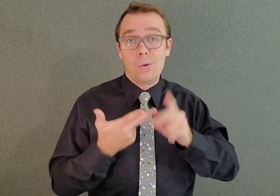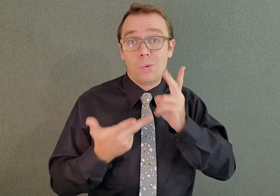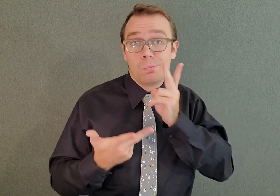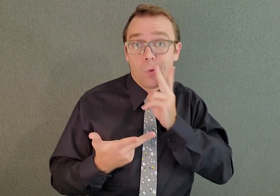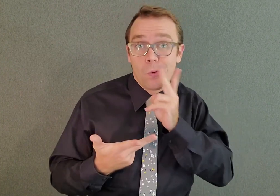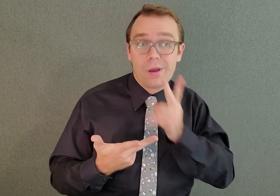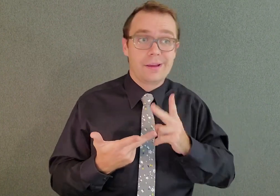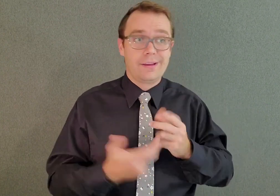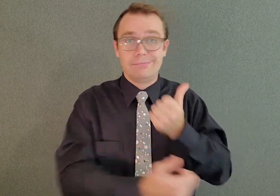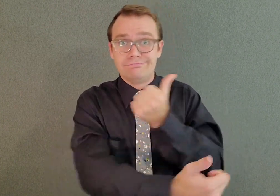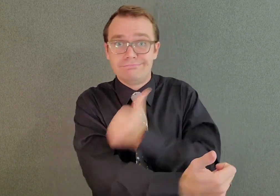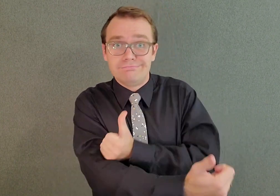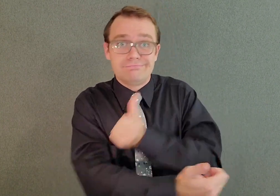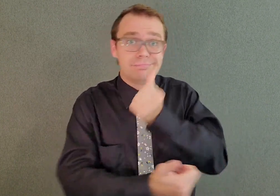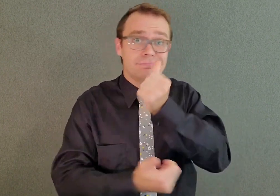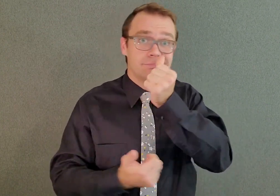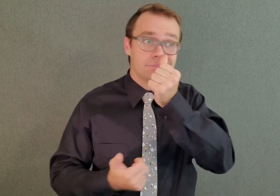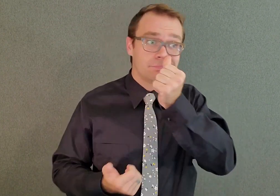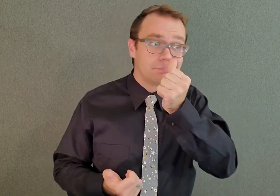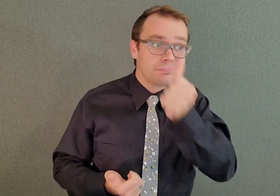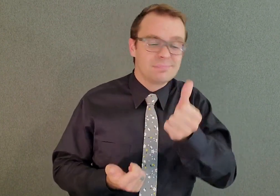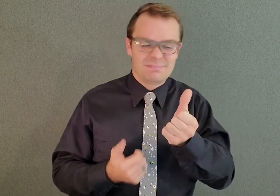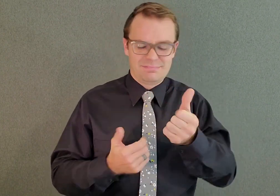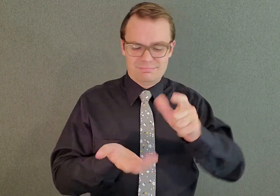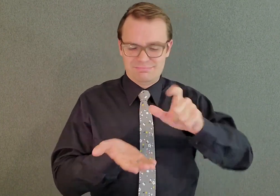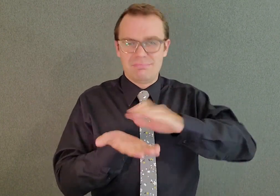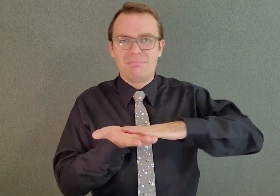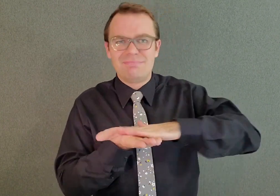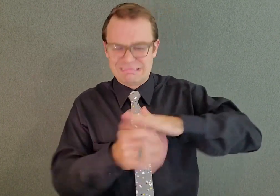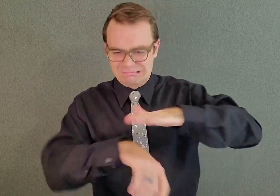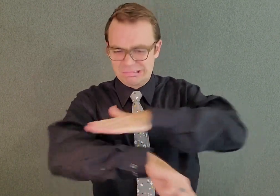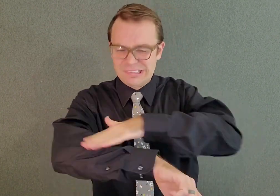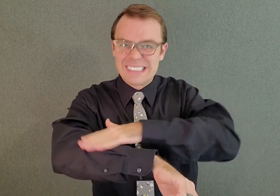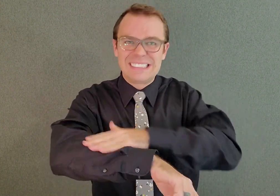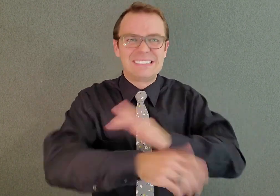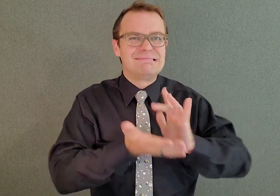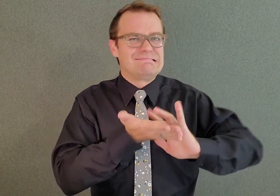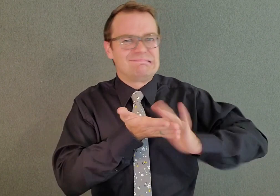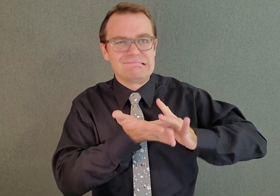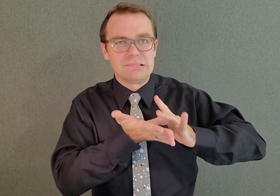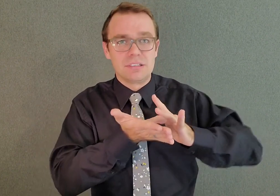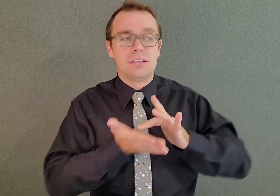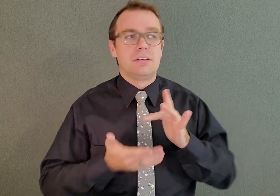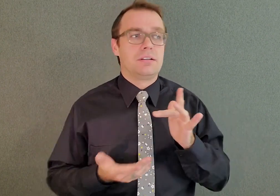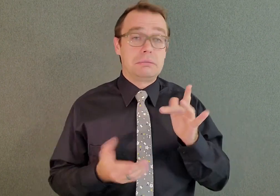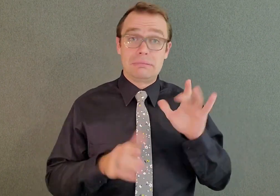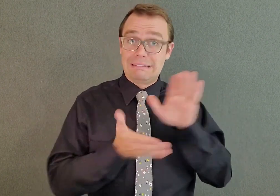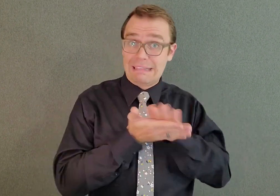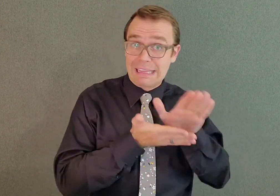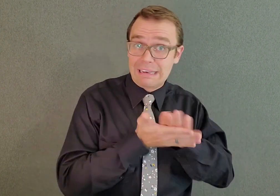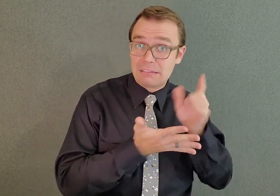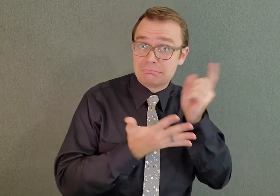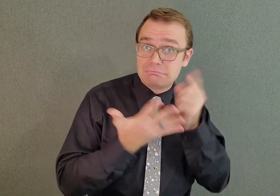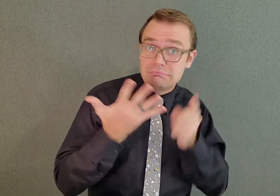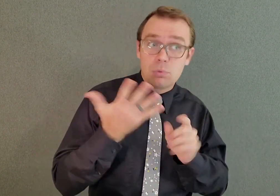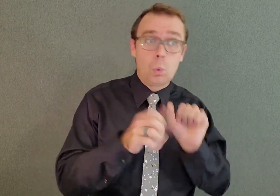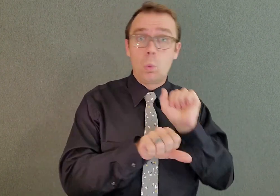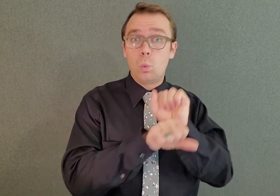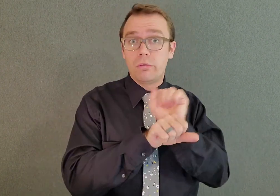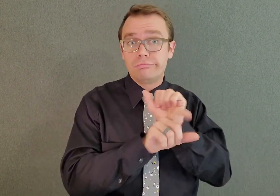consumption, smoking, illicit drug use, toxic skin products, cleaning products, natural environment, the